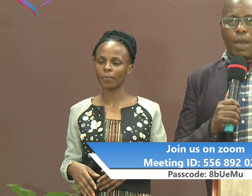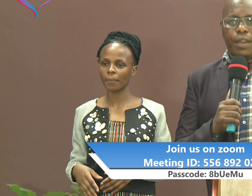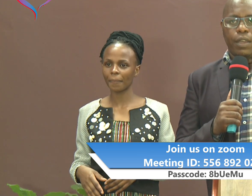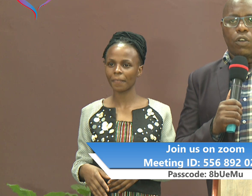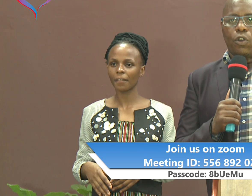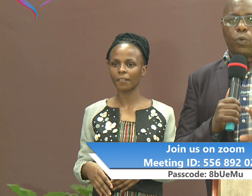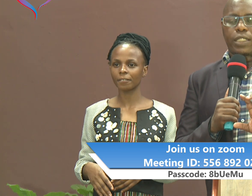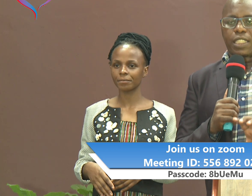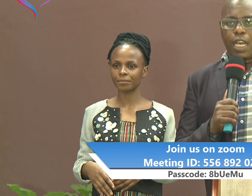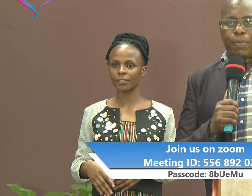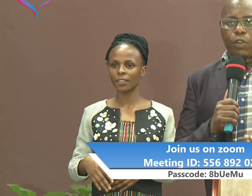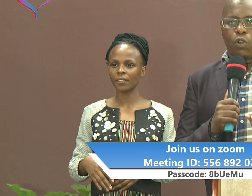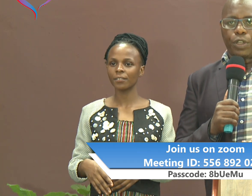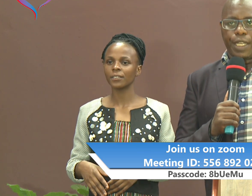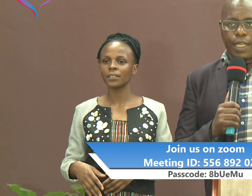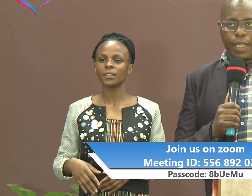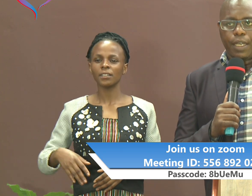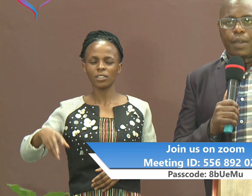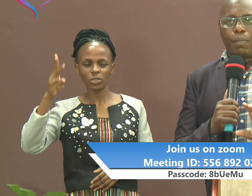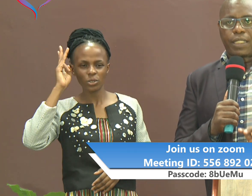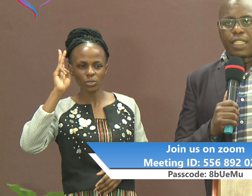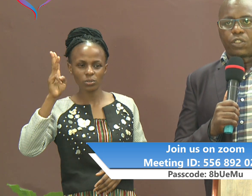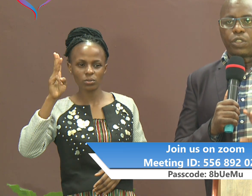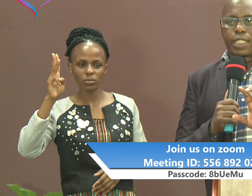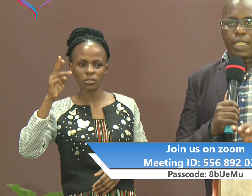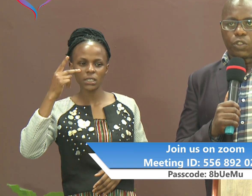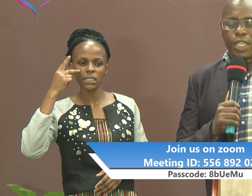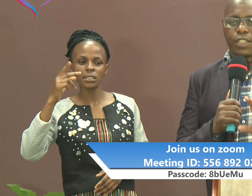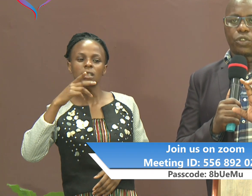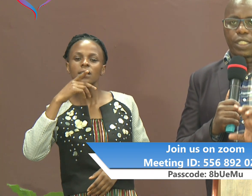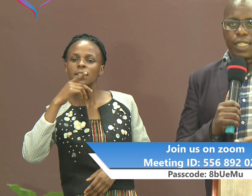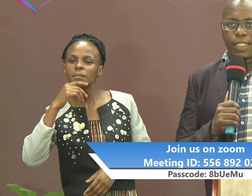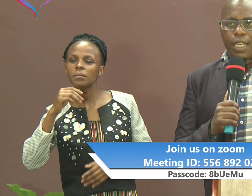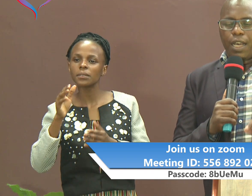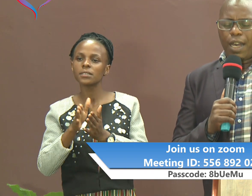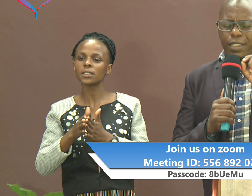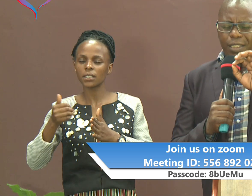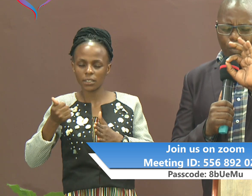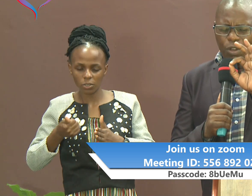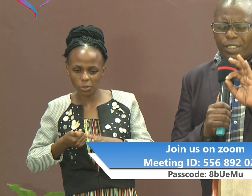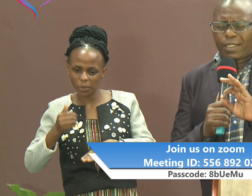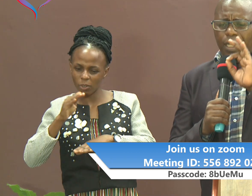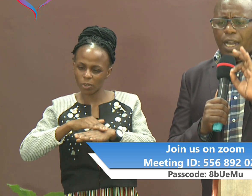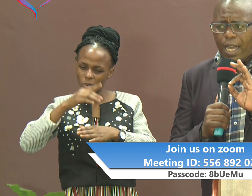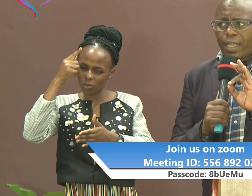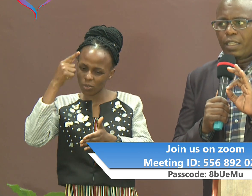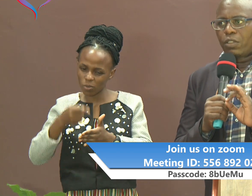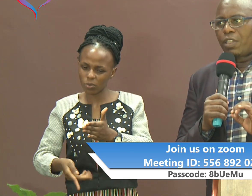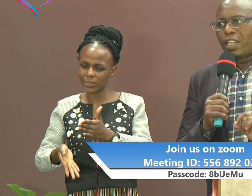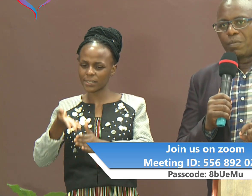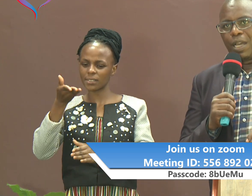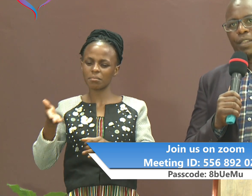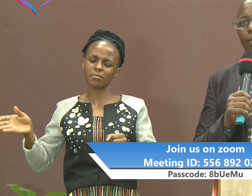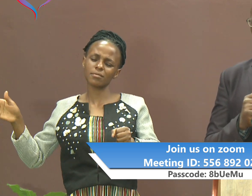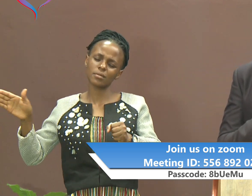or woman on WhatsApp the whole day, but she has not sent, or he has not sent a small, just hi to